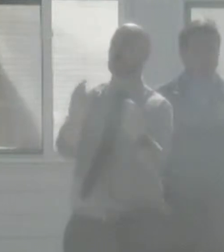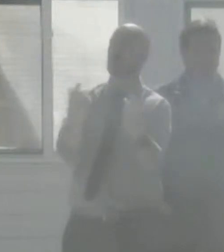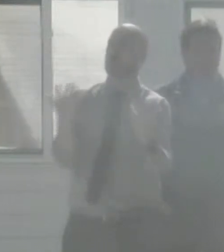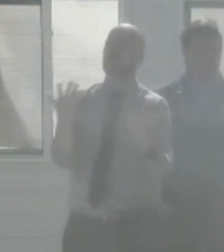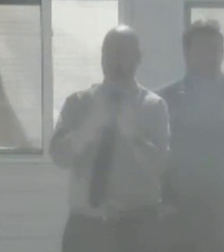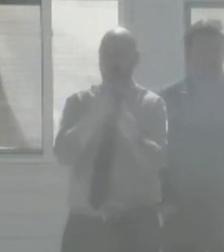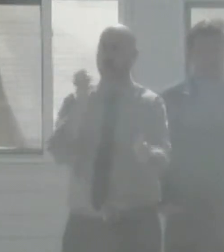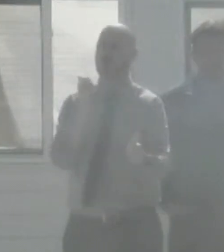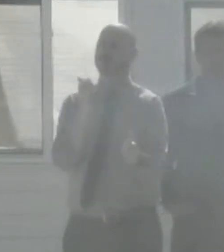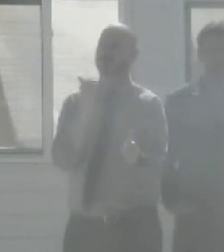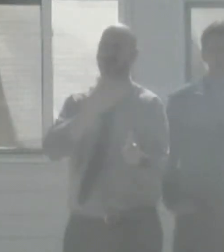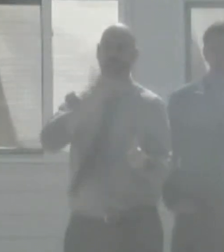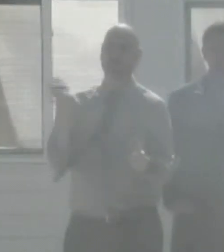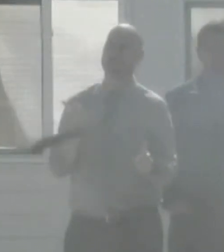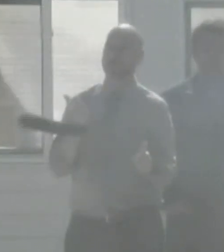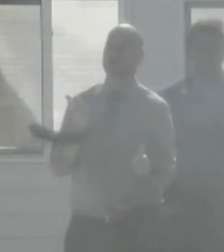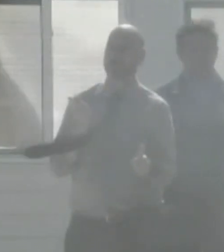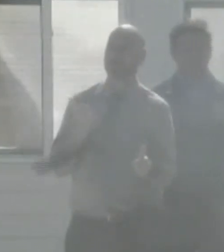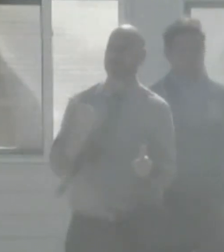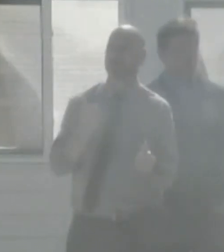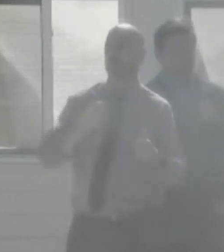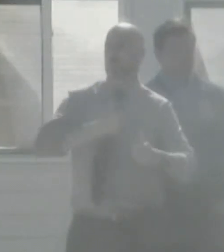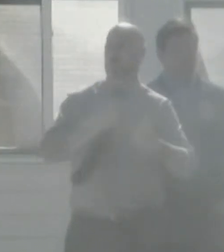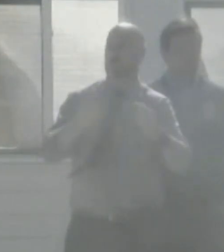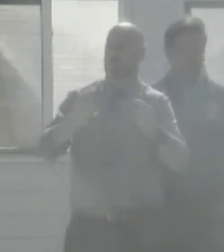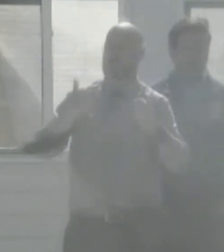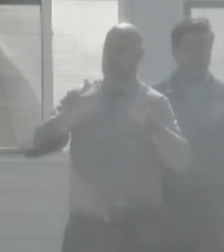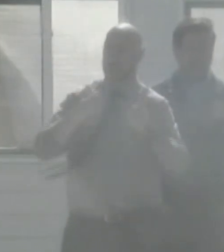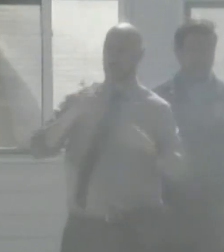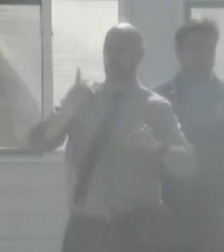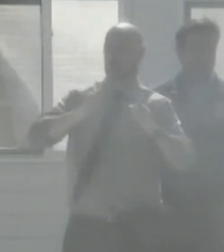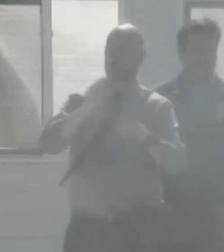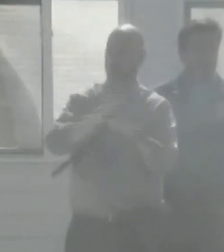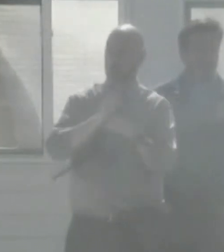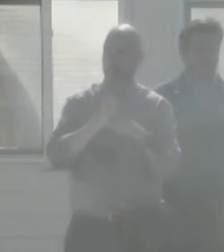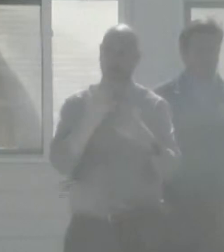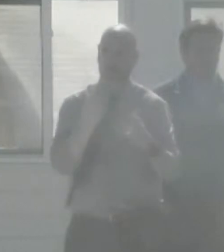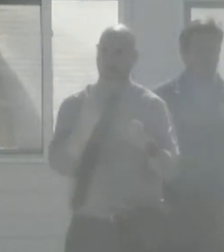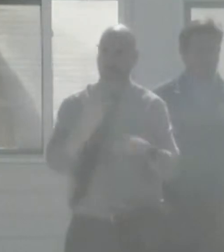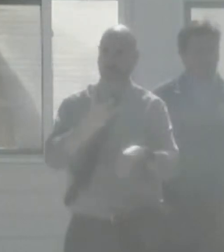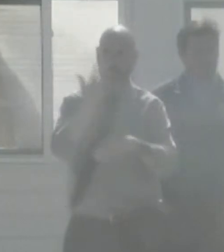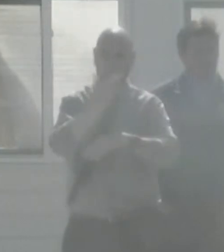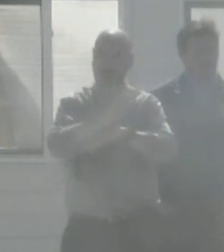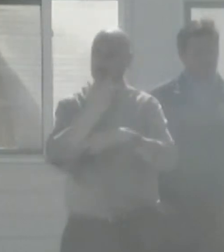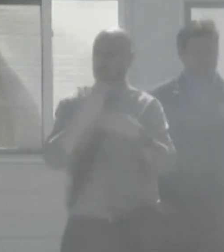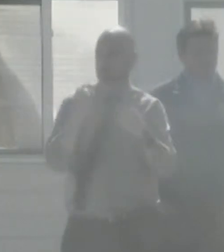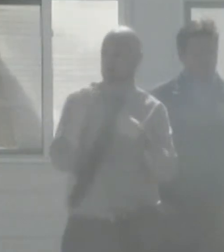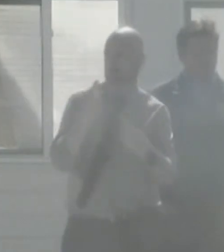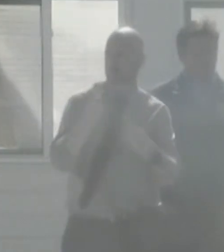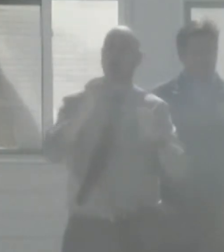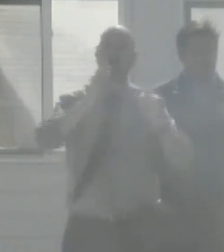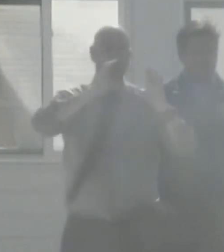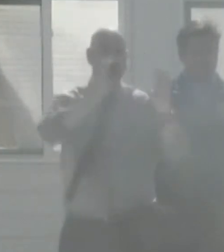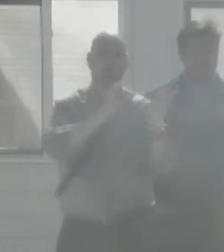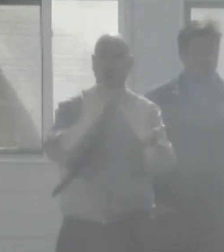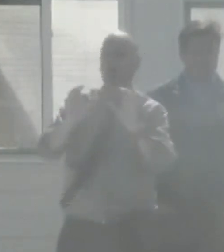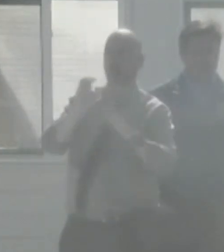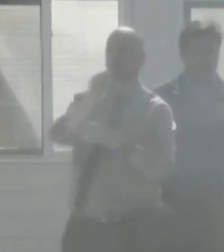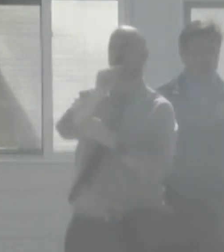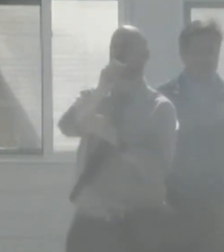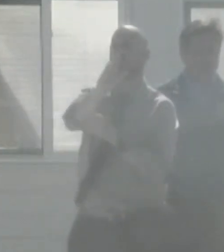in parallel over the next 72 hours to do 3 things. That is to search, secure, and stabilize the areas from getting any